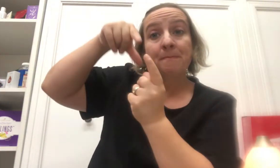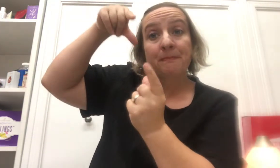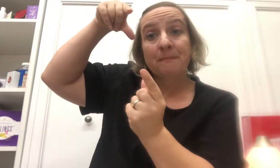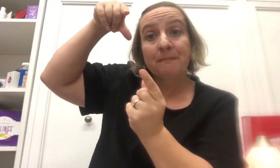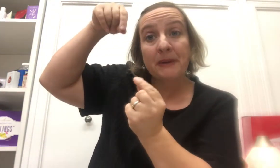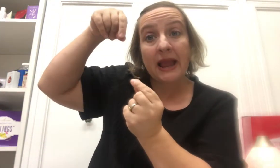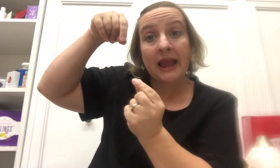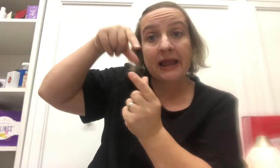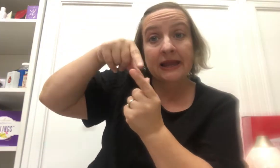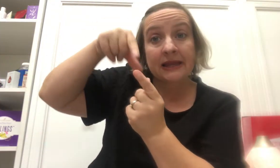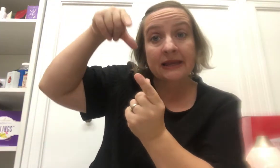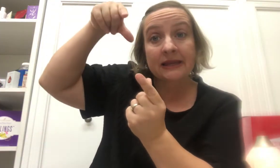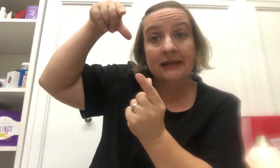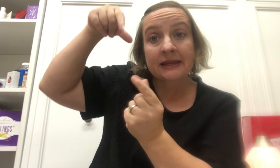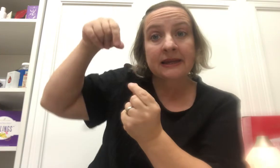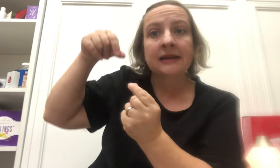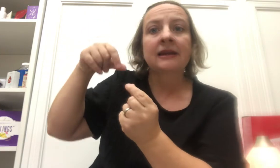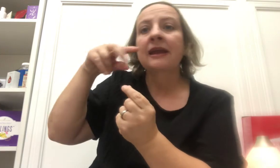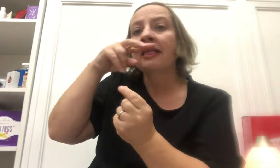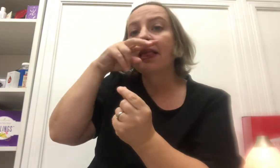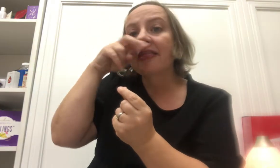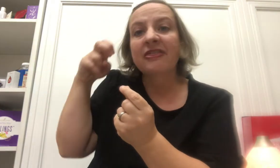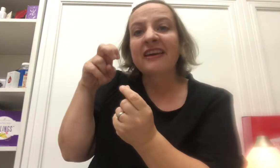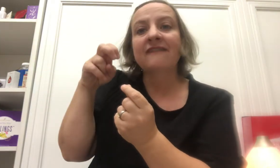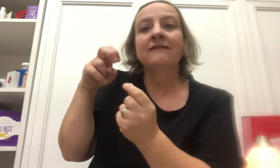right here, but it's like a rectangular packet of